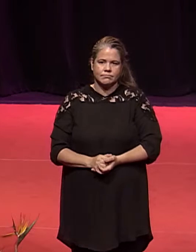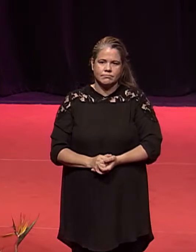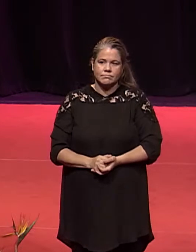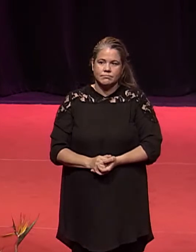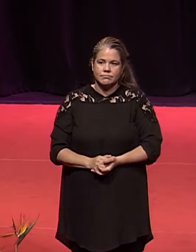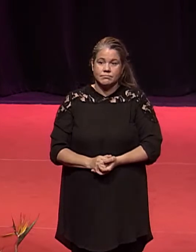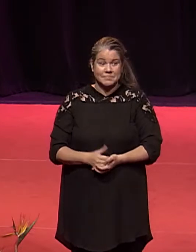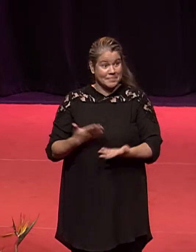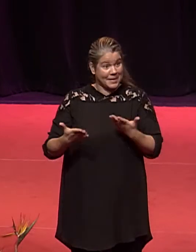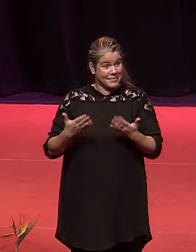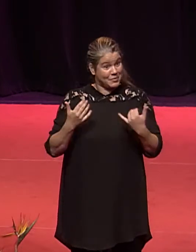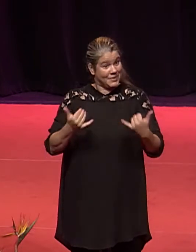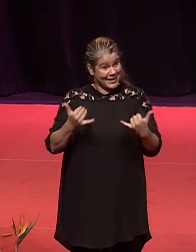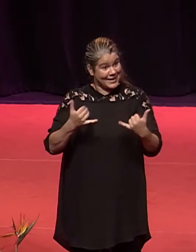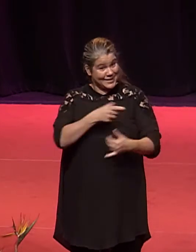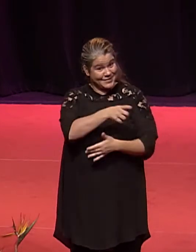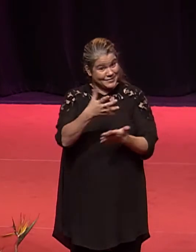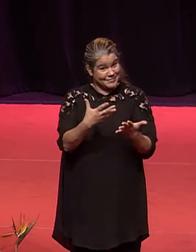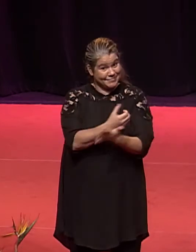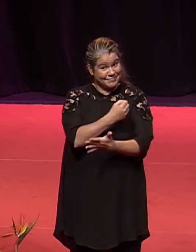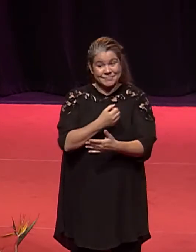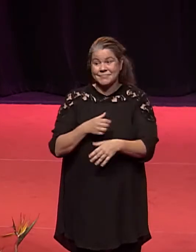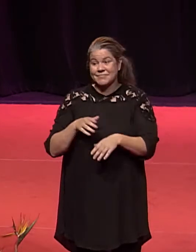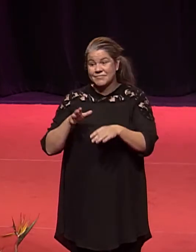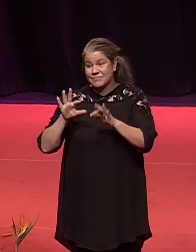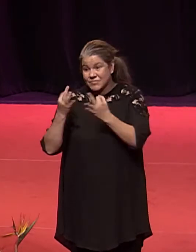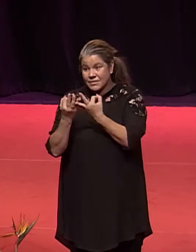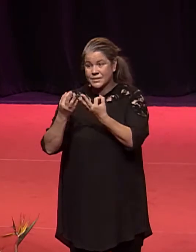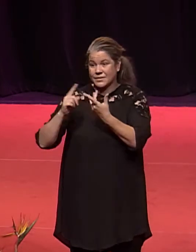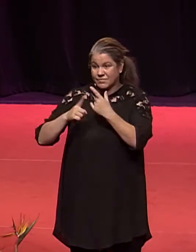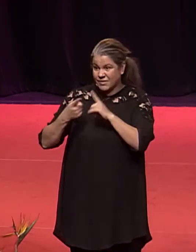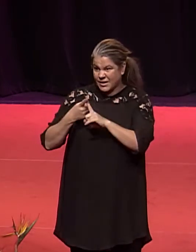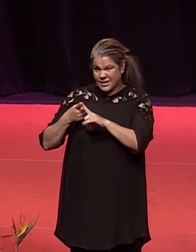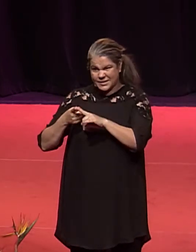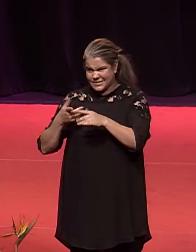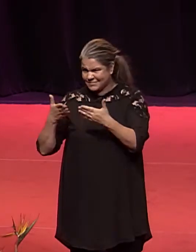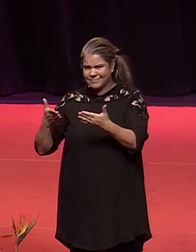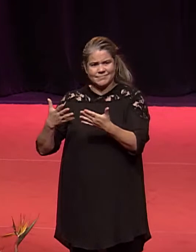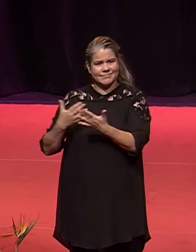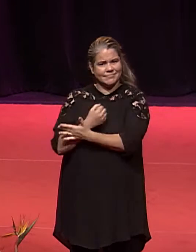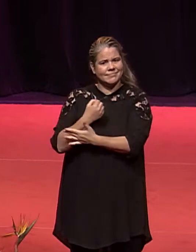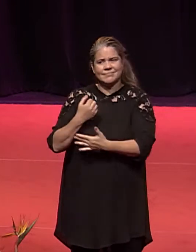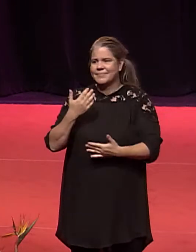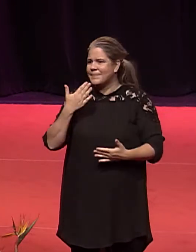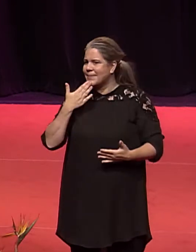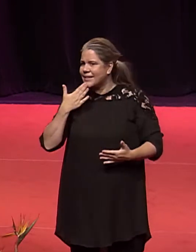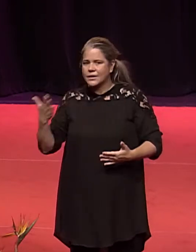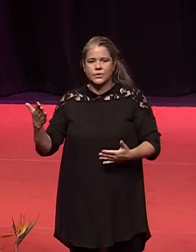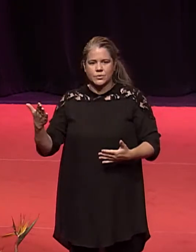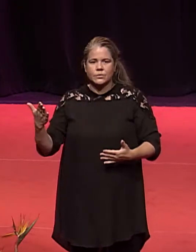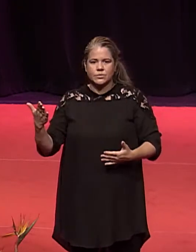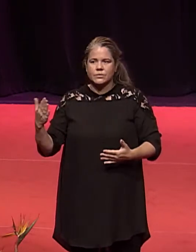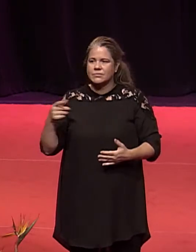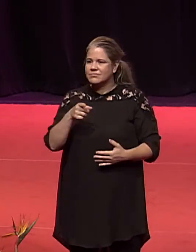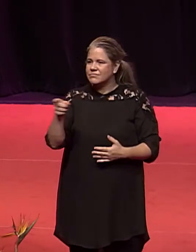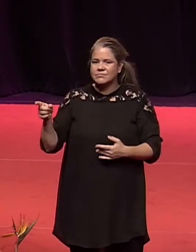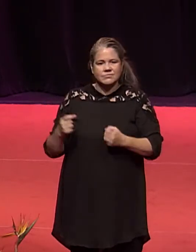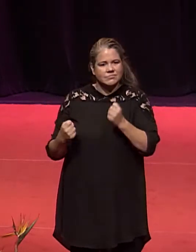may wish to start today by thanking your family or friends for their support of your pursuit of higher